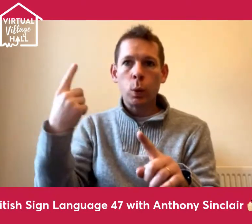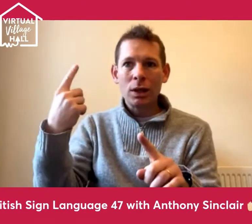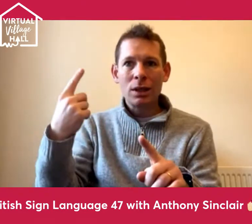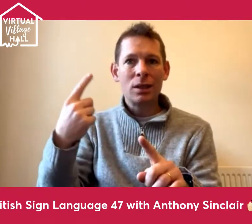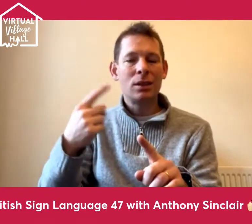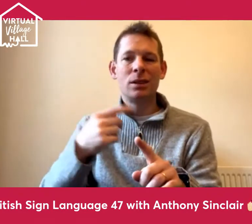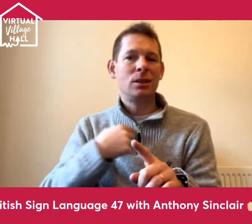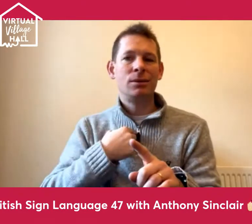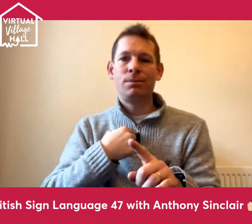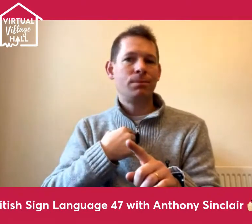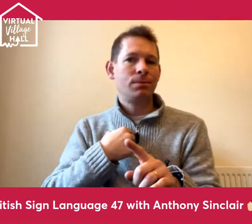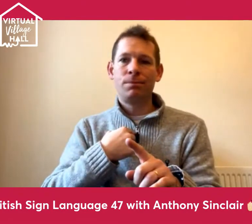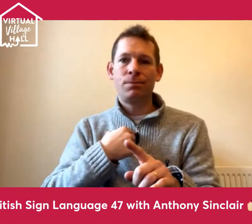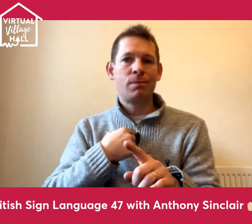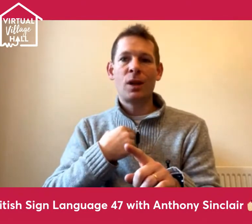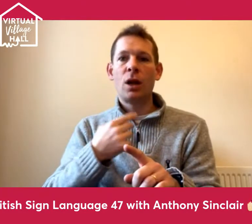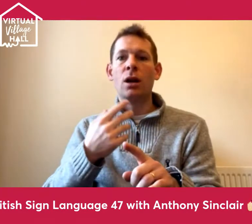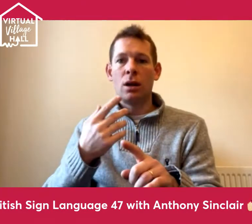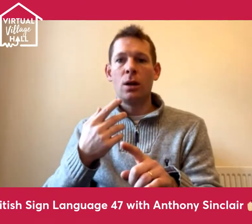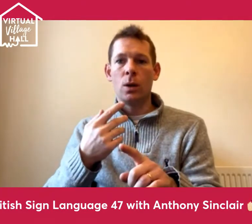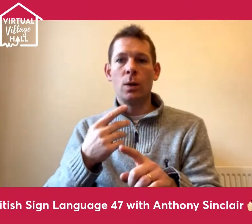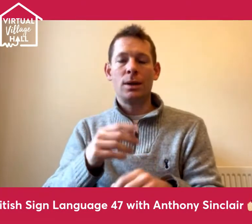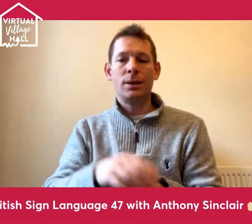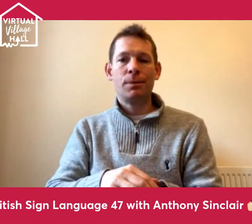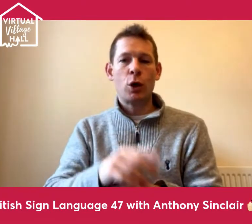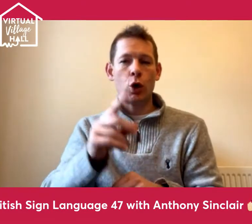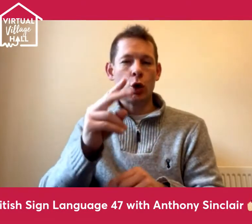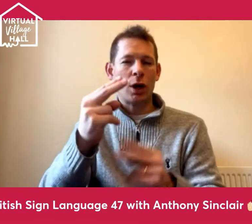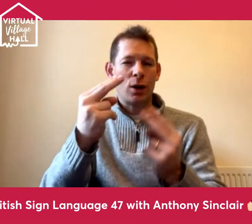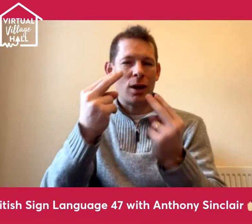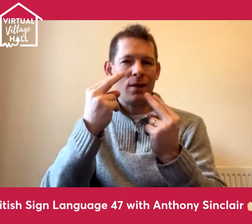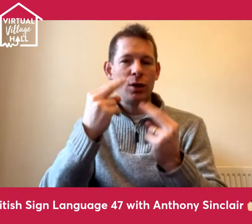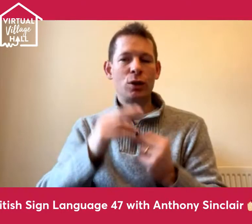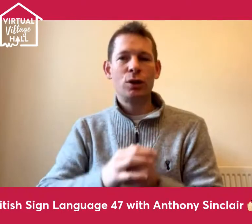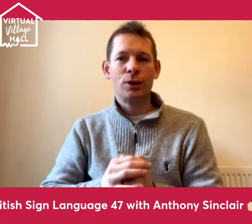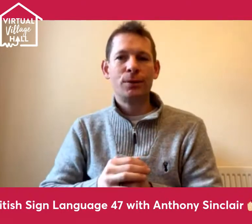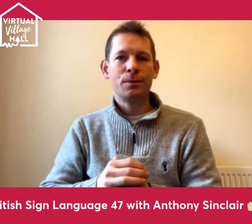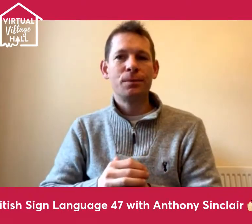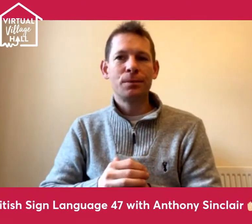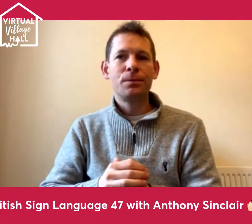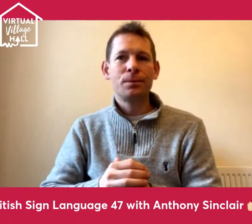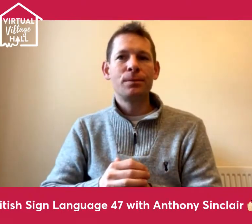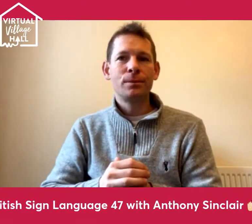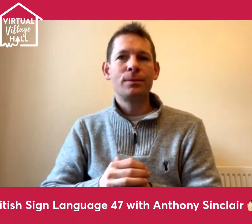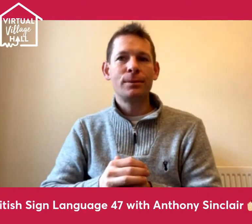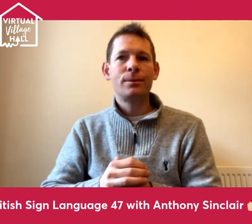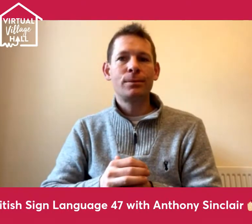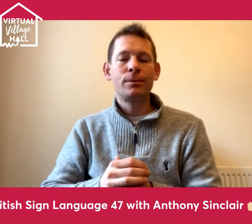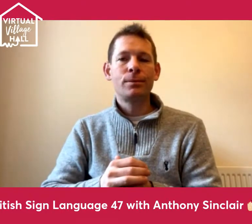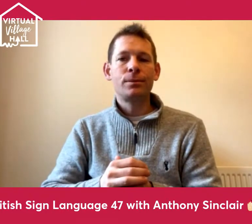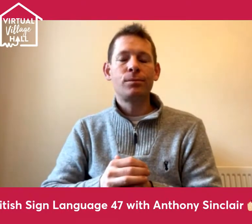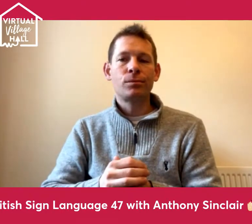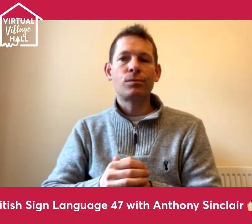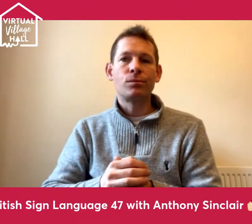in relation to a verb like that in BSL. So if you watch me really carefully, hopefully this will make